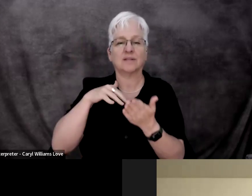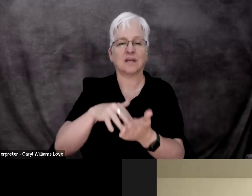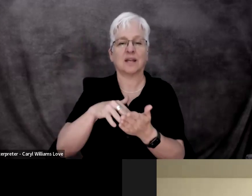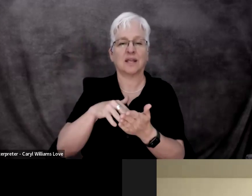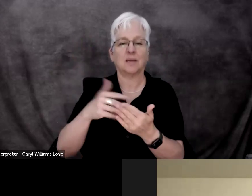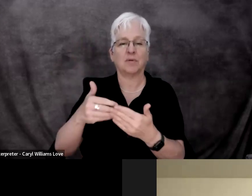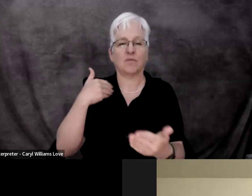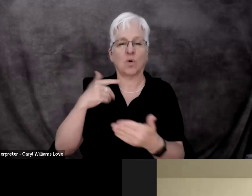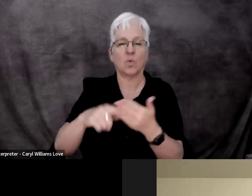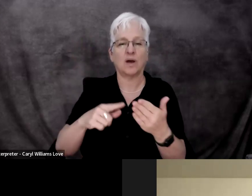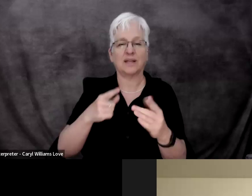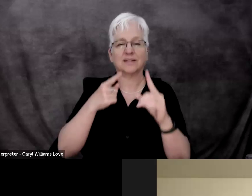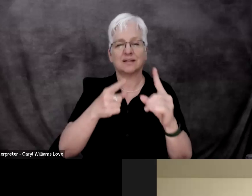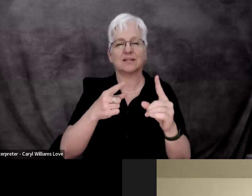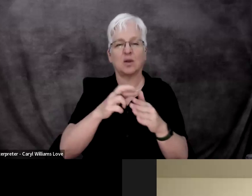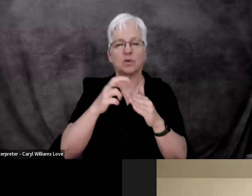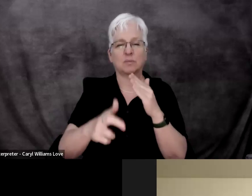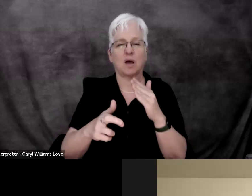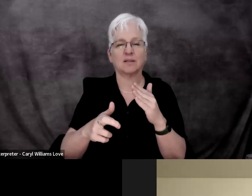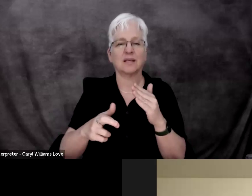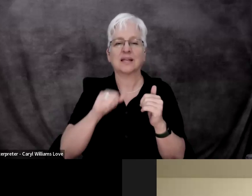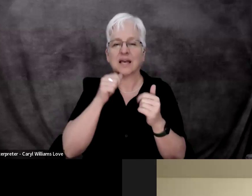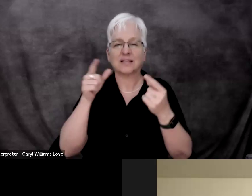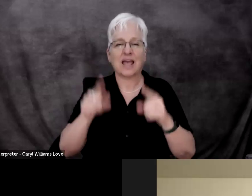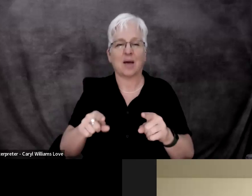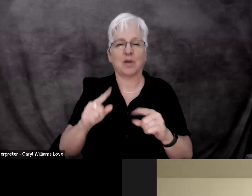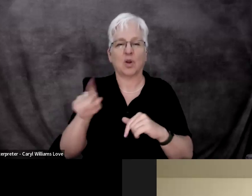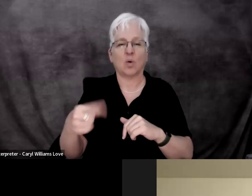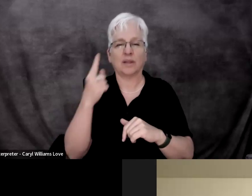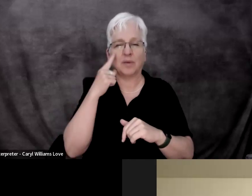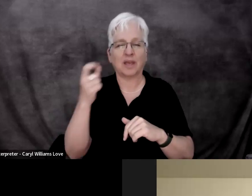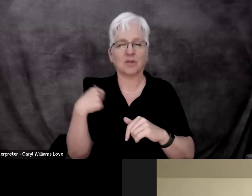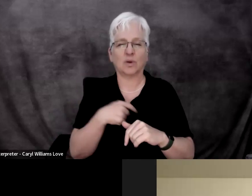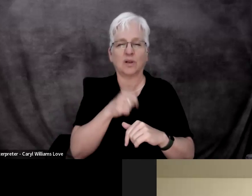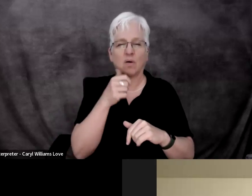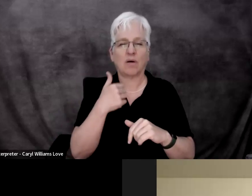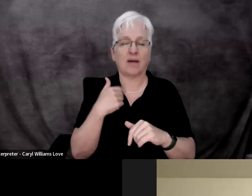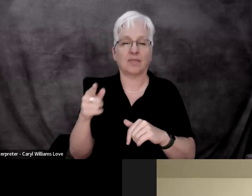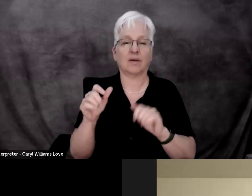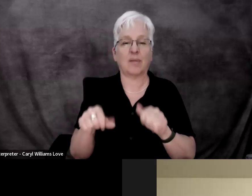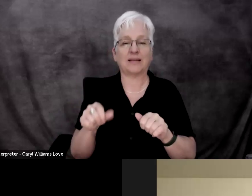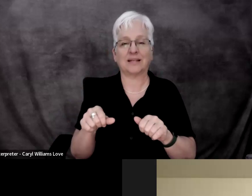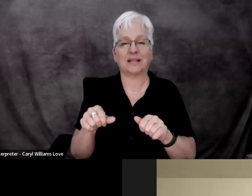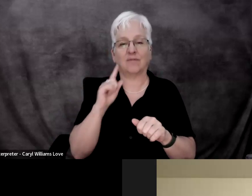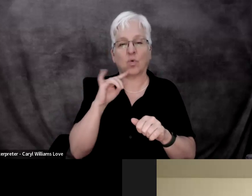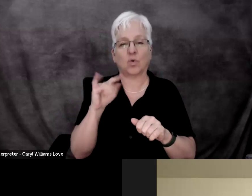we don't have the capacity for it? And one last comment to read to all of